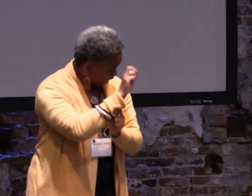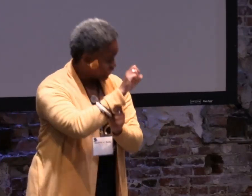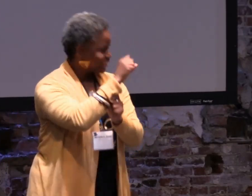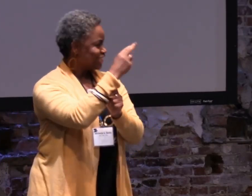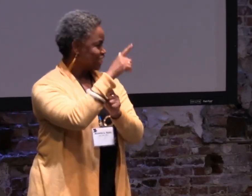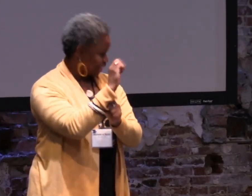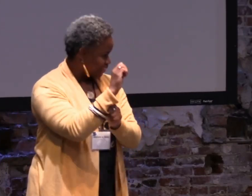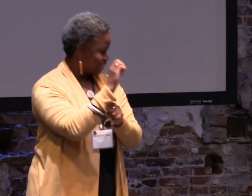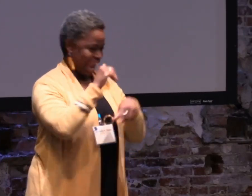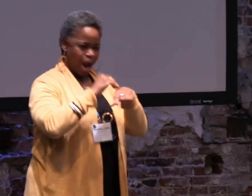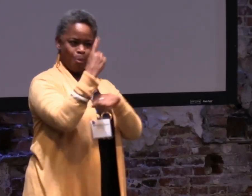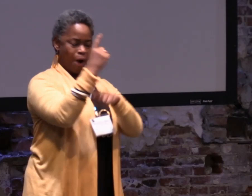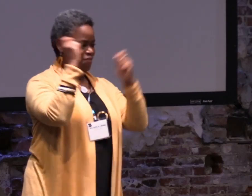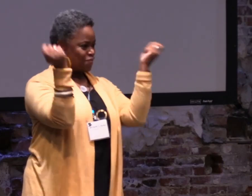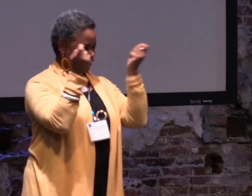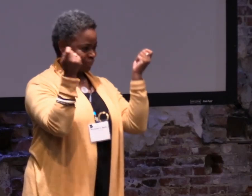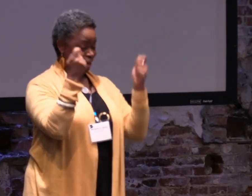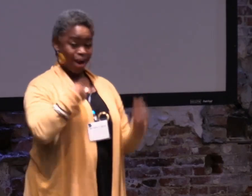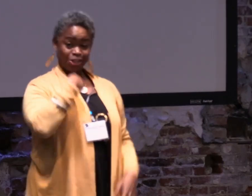Bob Marley.